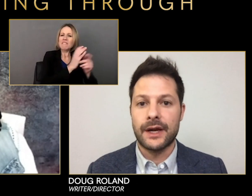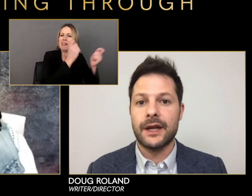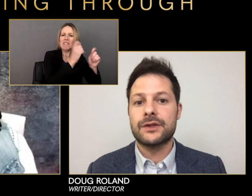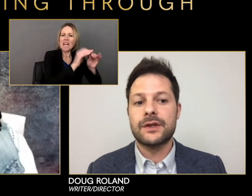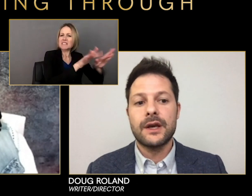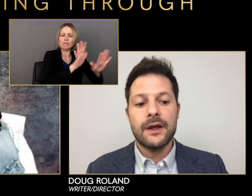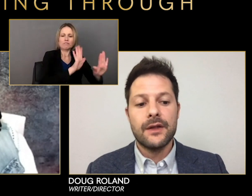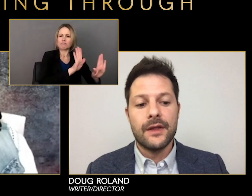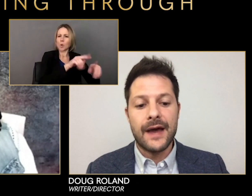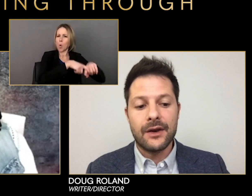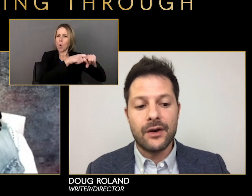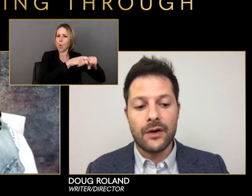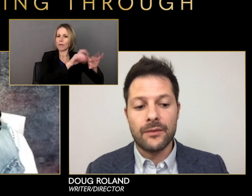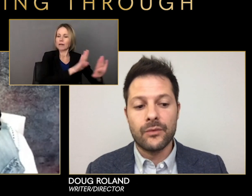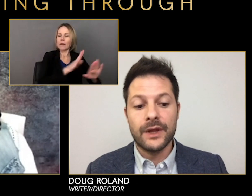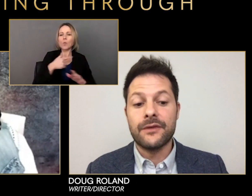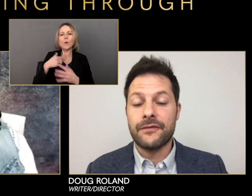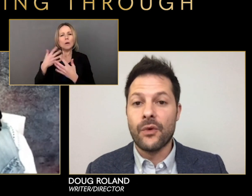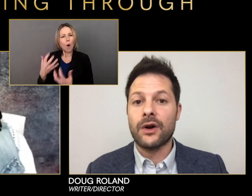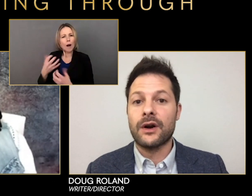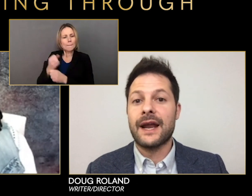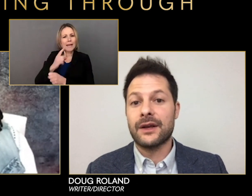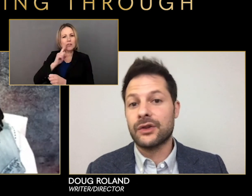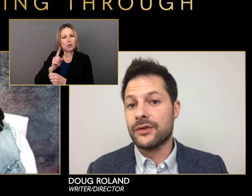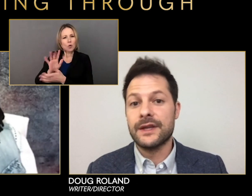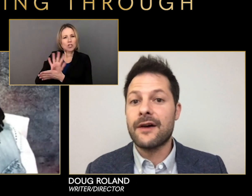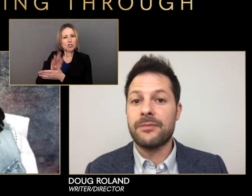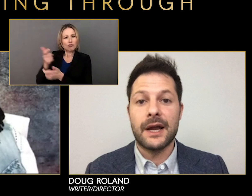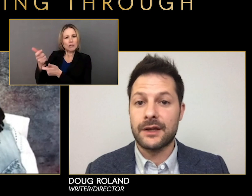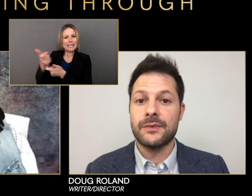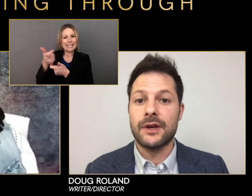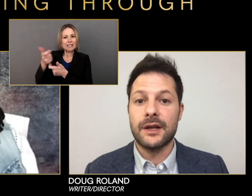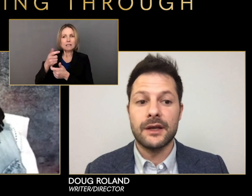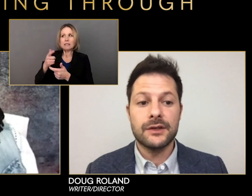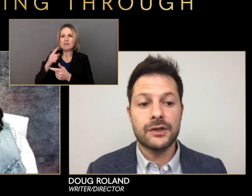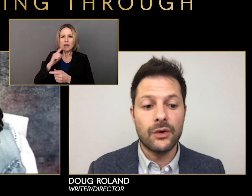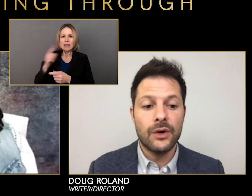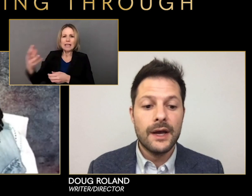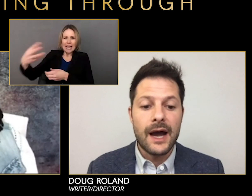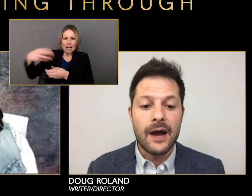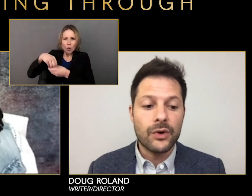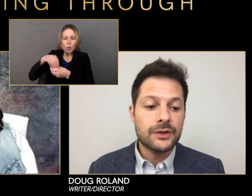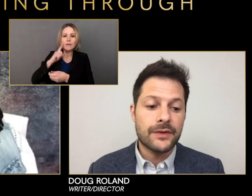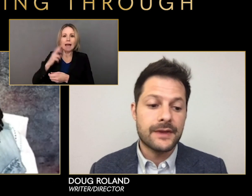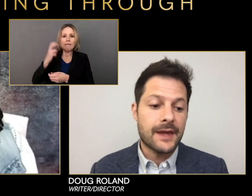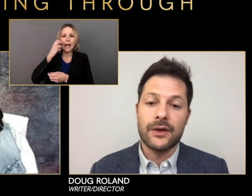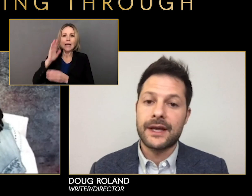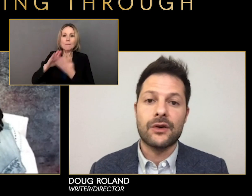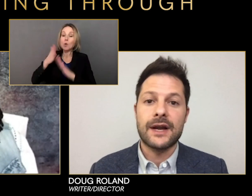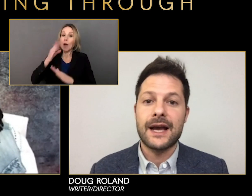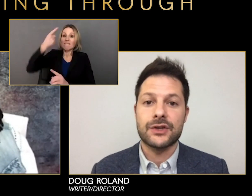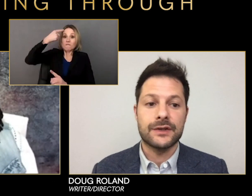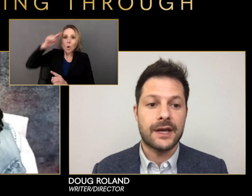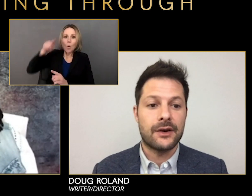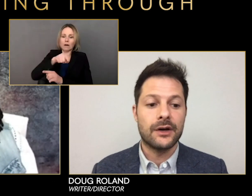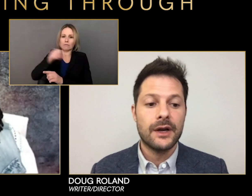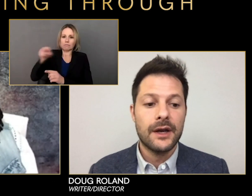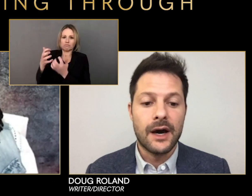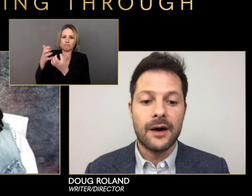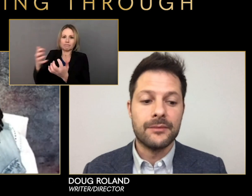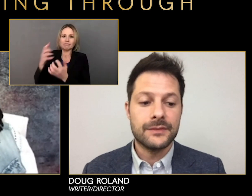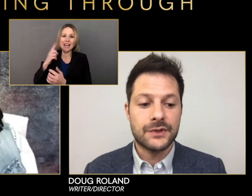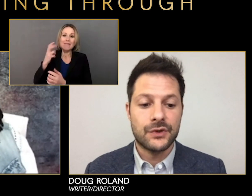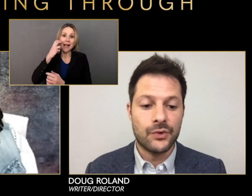create screenings that are really for and include the deafblind community. So I worked with the Helen Keller National